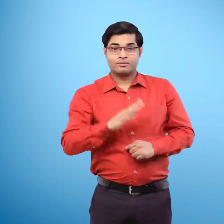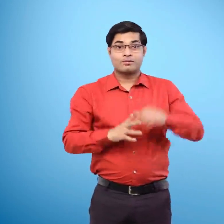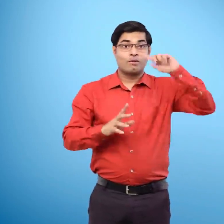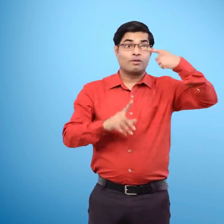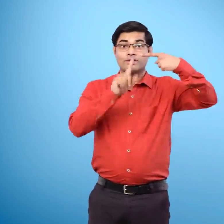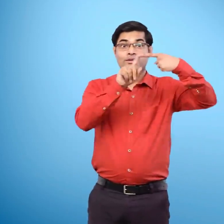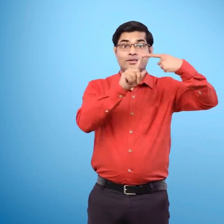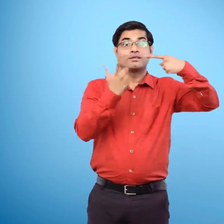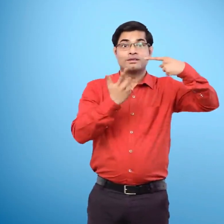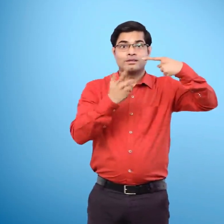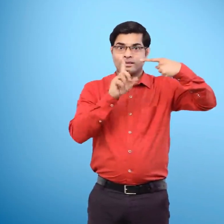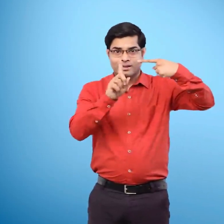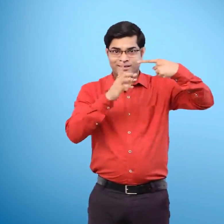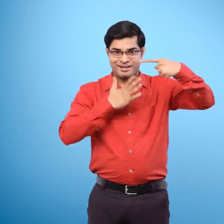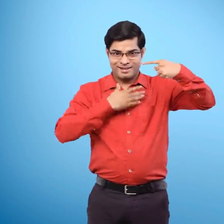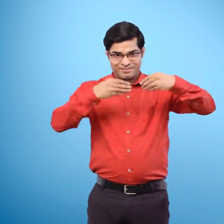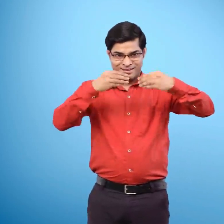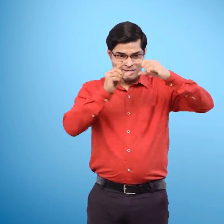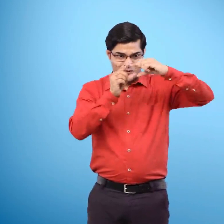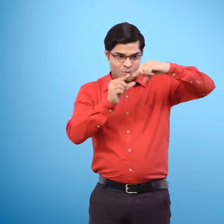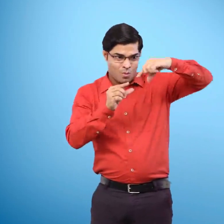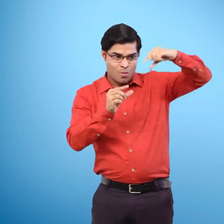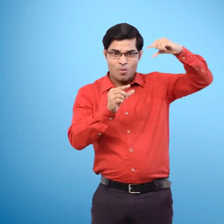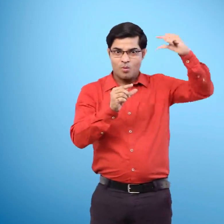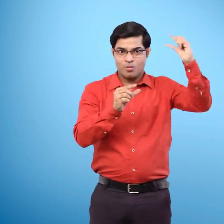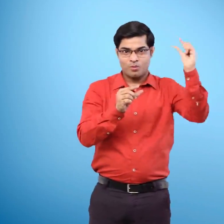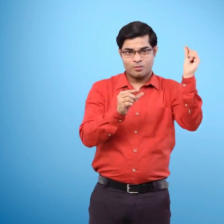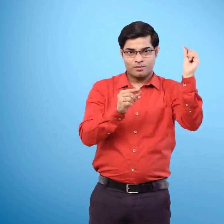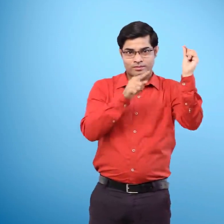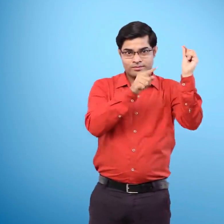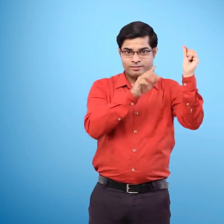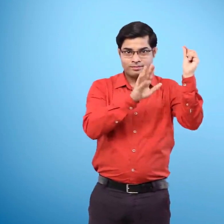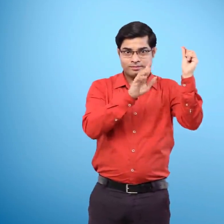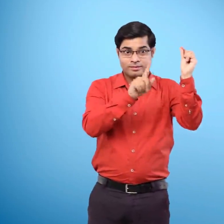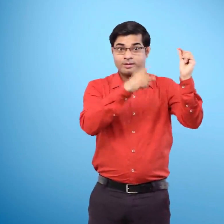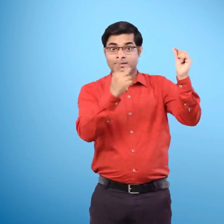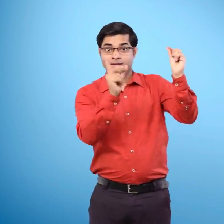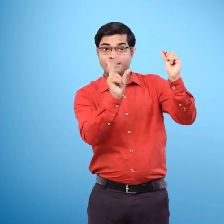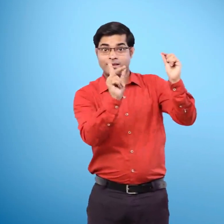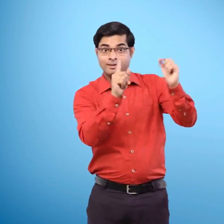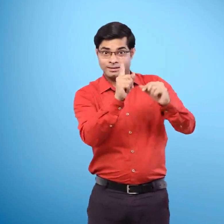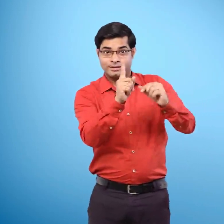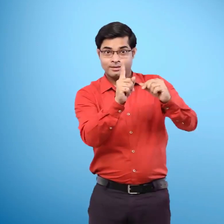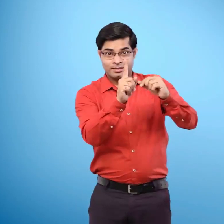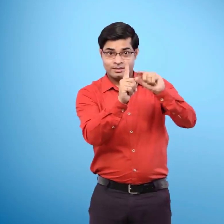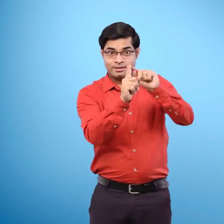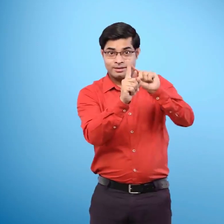leaf 1 is like a thin, curvy line, and leaf 2 is thick leaf with